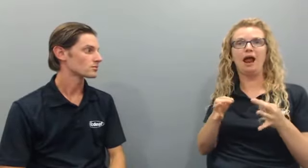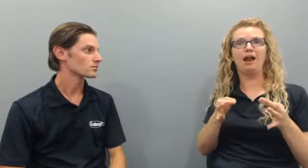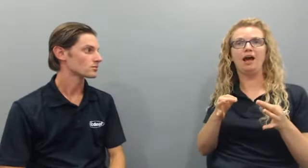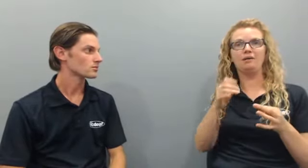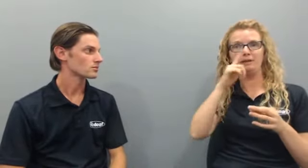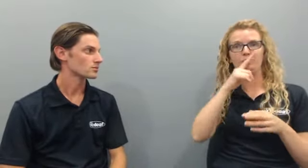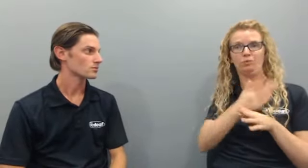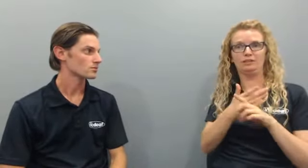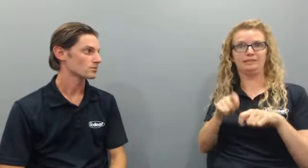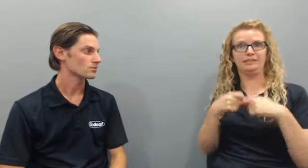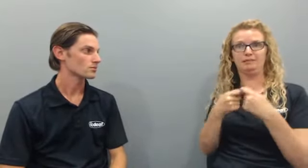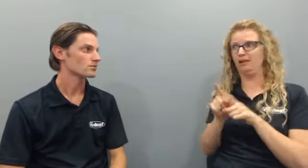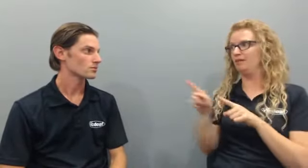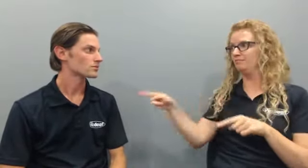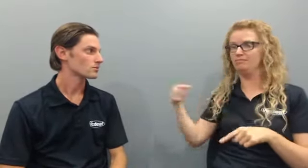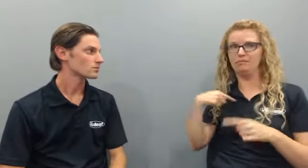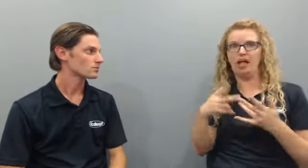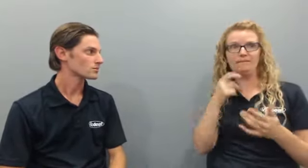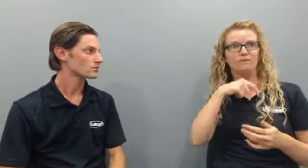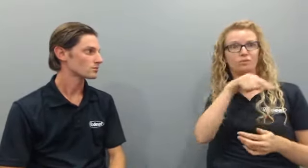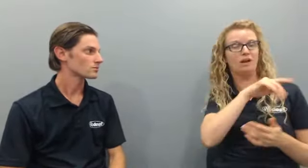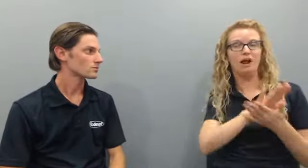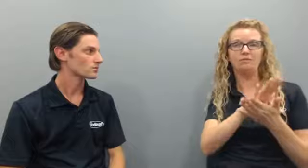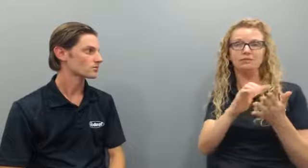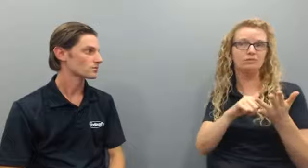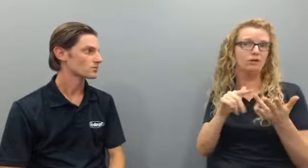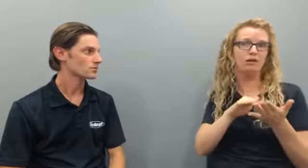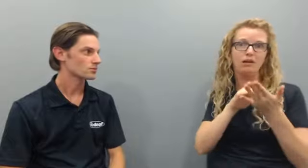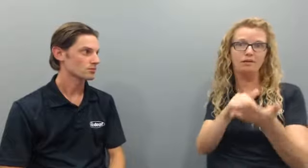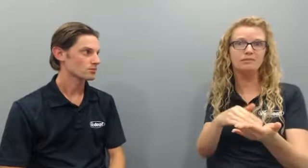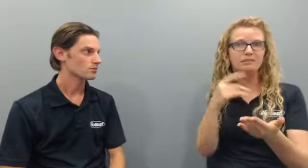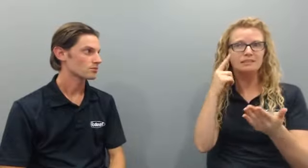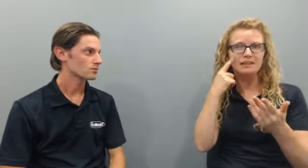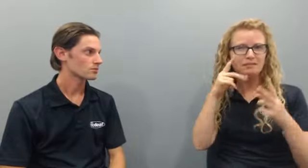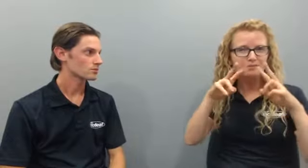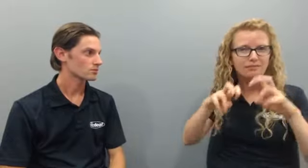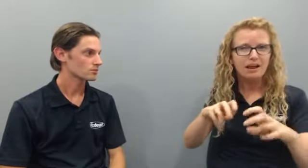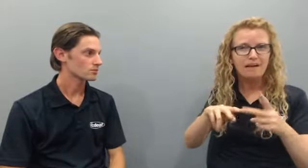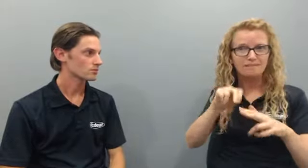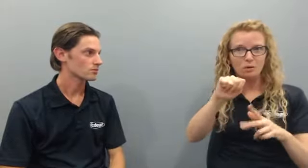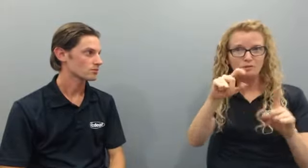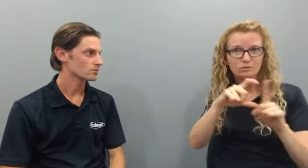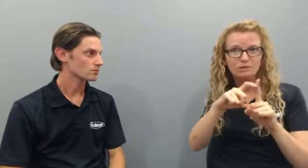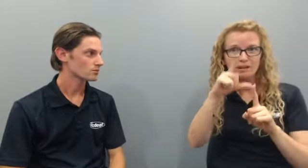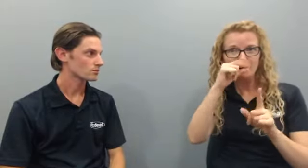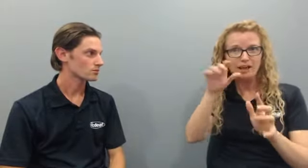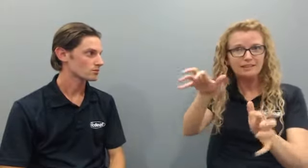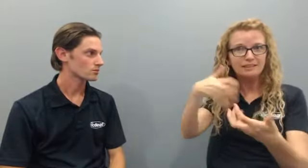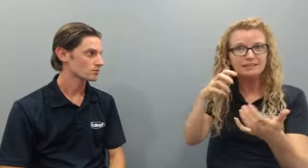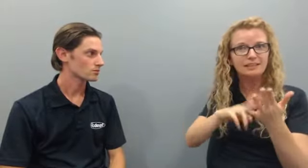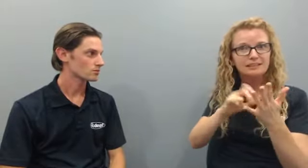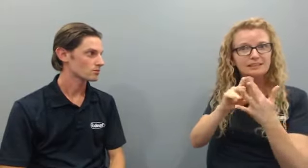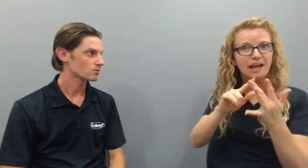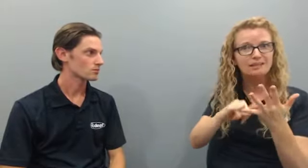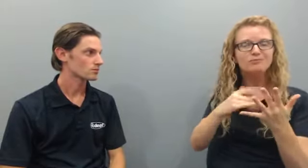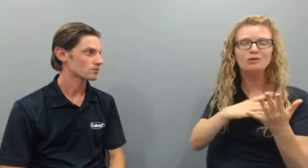Yes, we have pre-planners who work in the team, like Daniel, myself, and other people who work here in our team. We're happy for you to contact us and for us